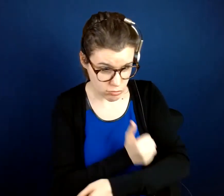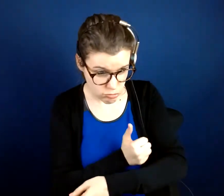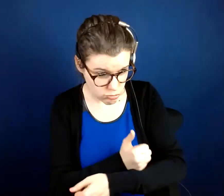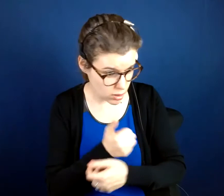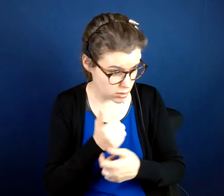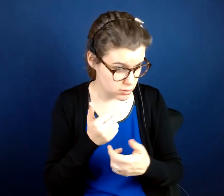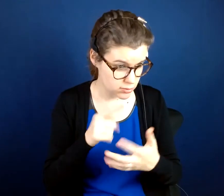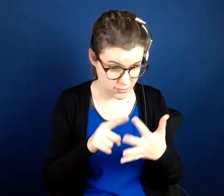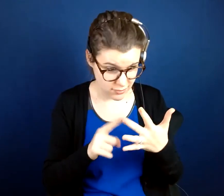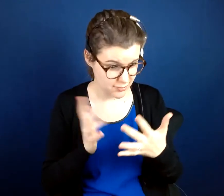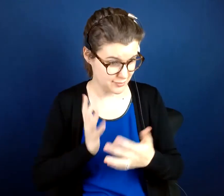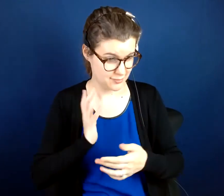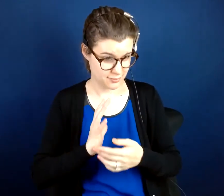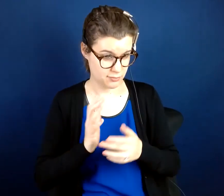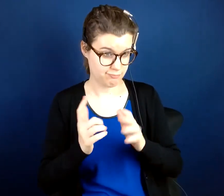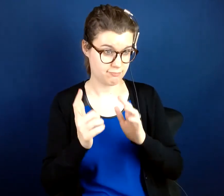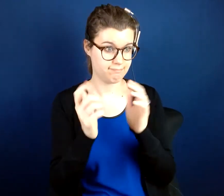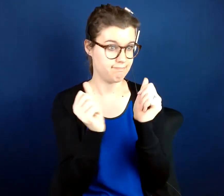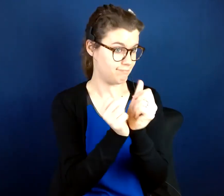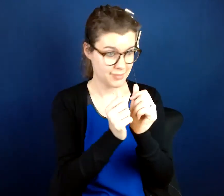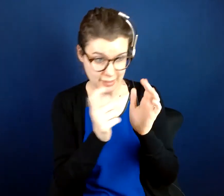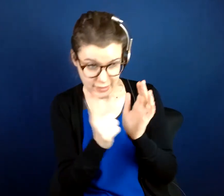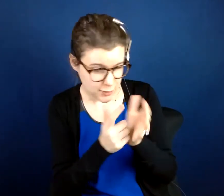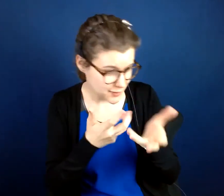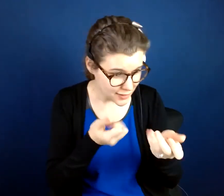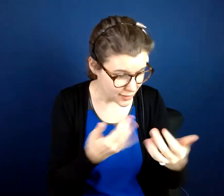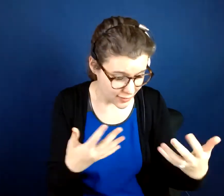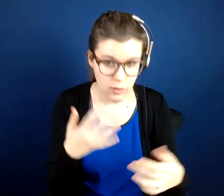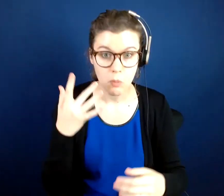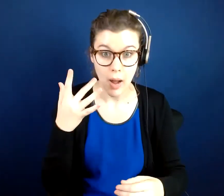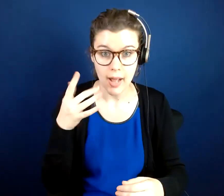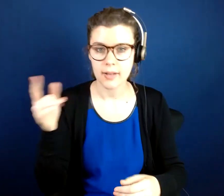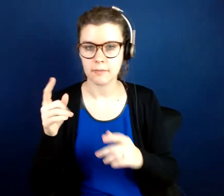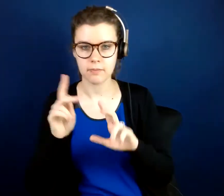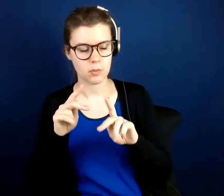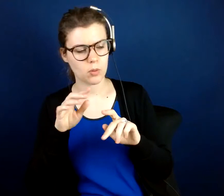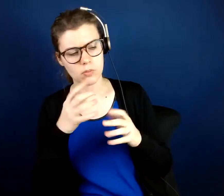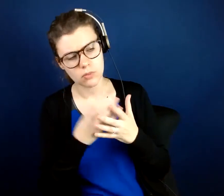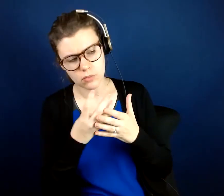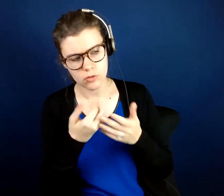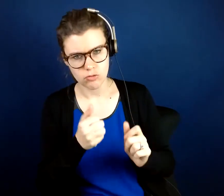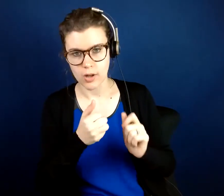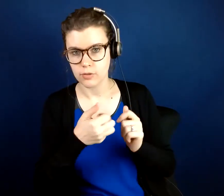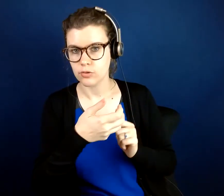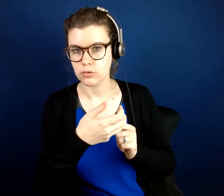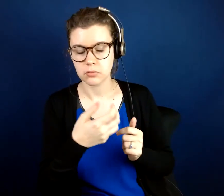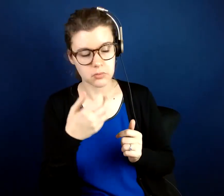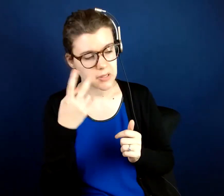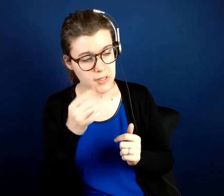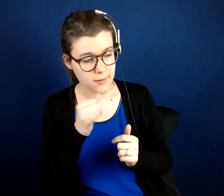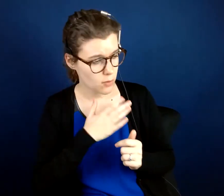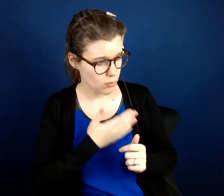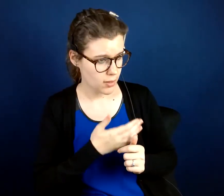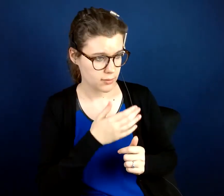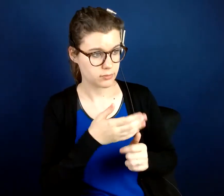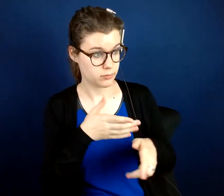applying for housing, this could be an obstacle for them. The Housing Authority do very thorough background checks on the